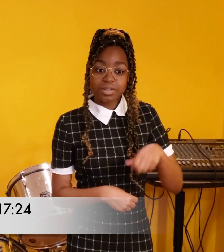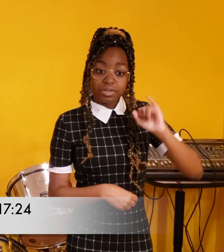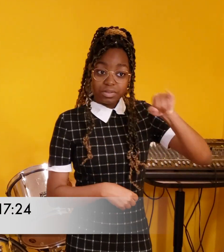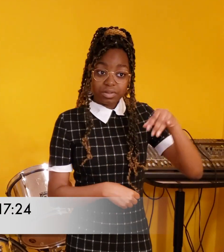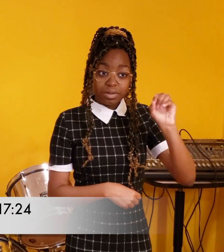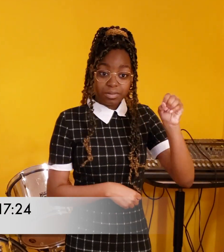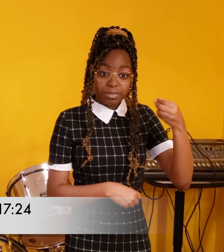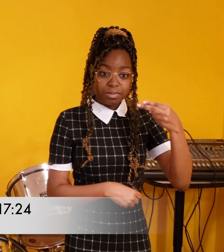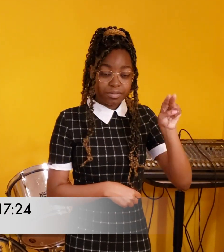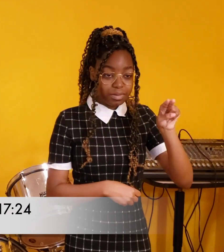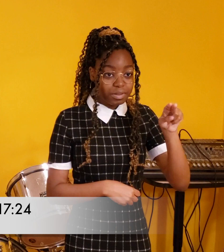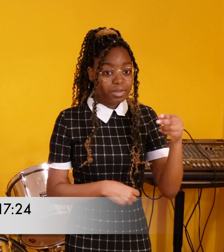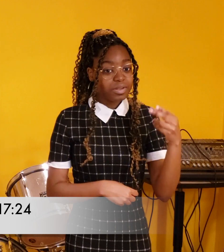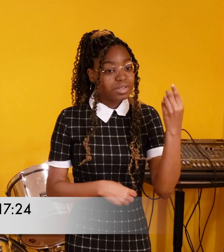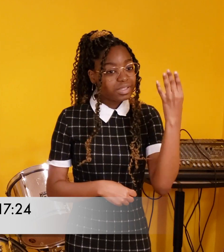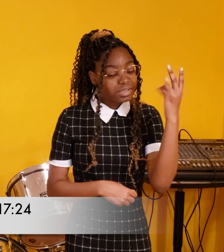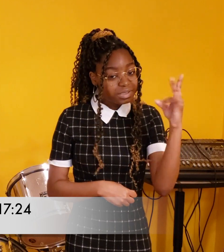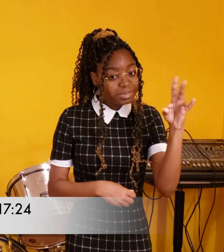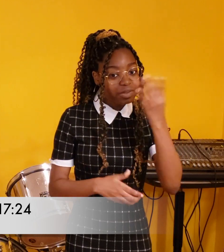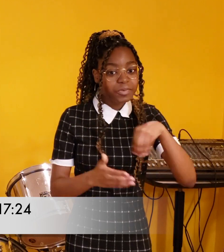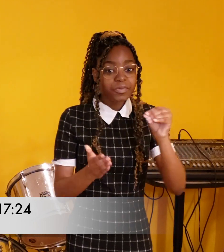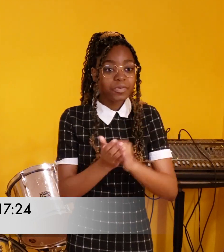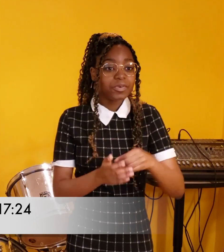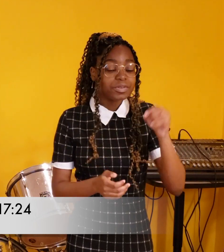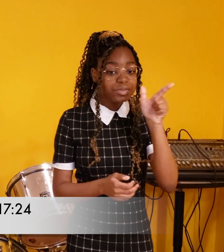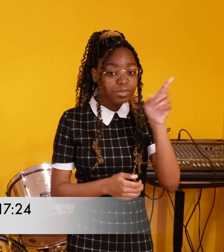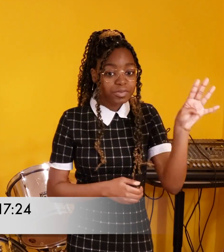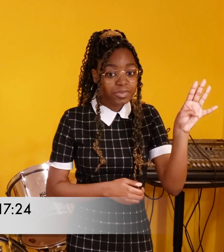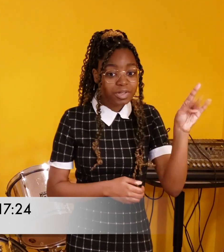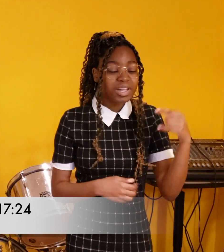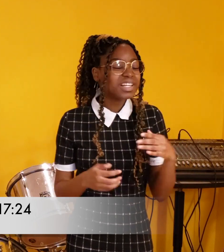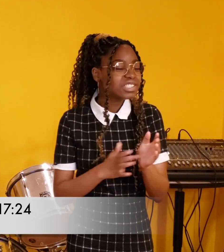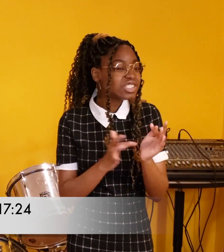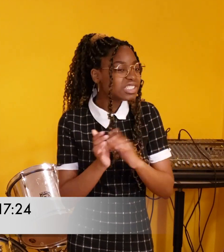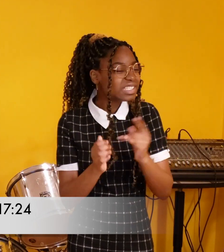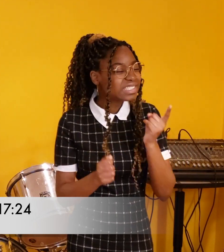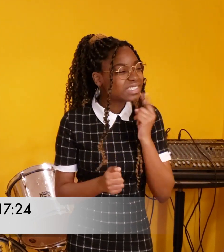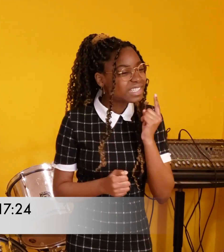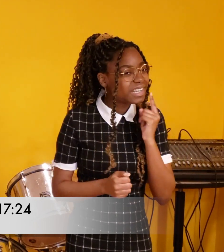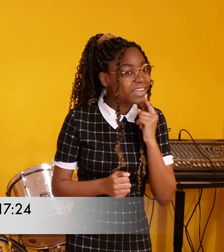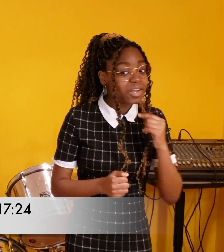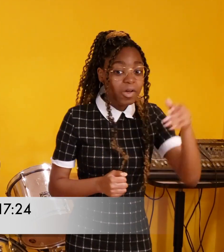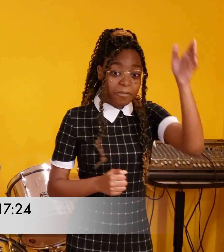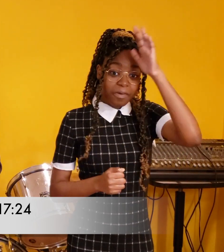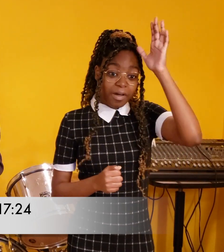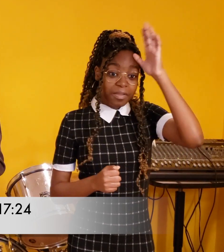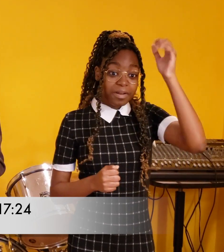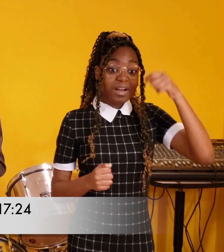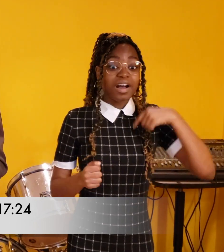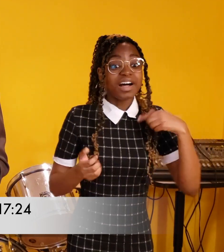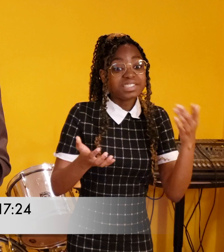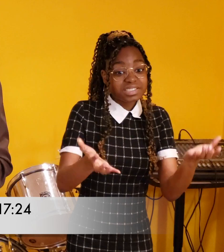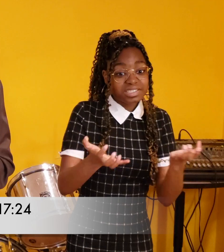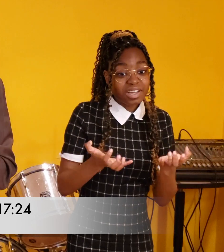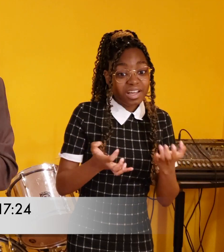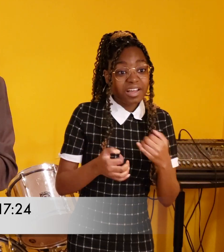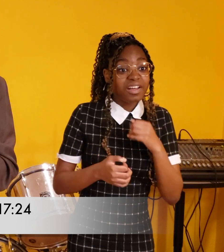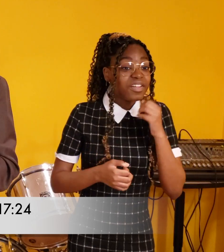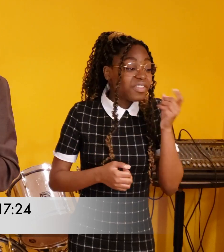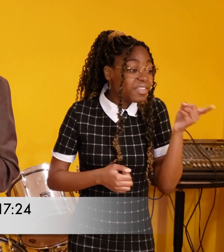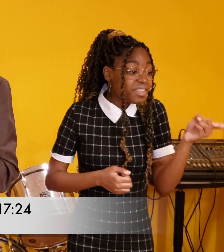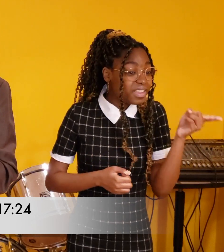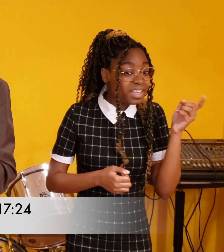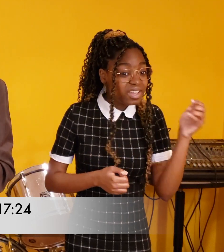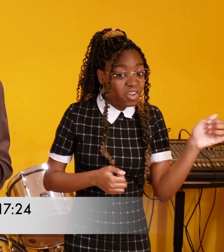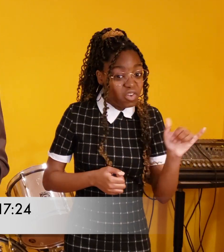said, "Father, I desire that they also whom you have given me be with